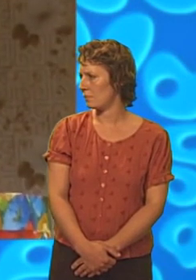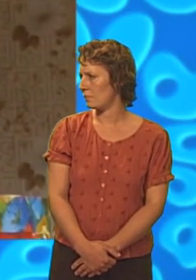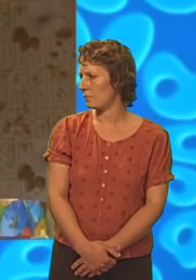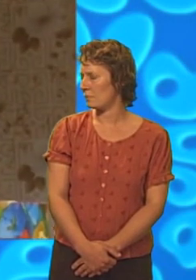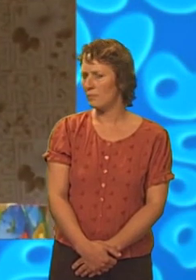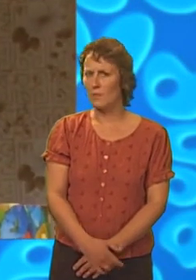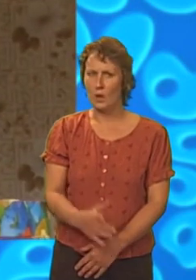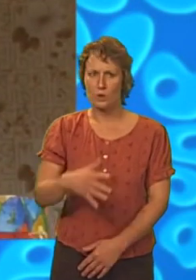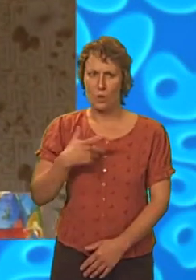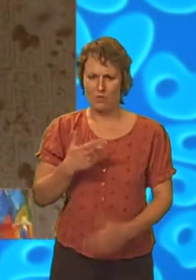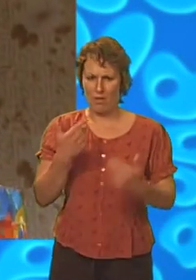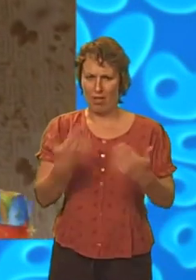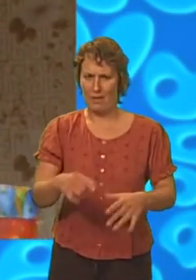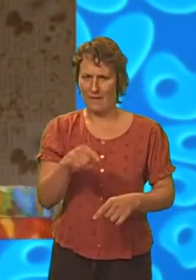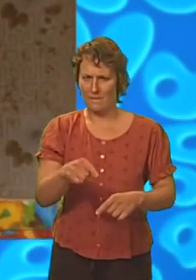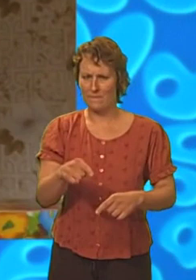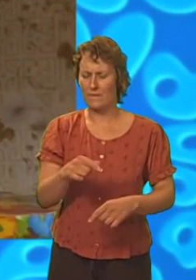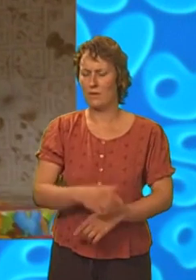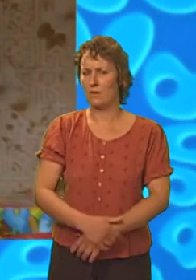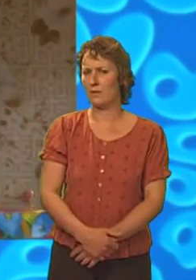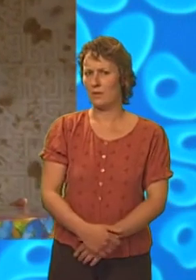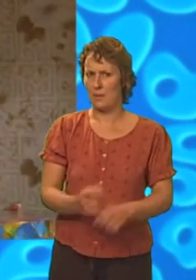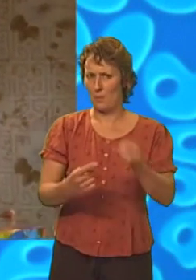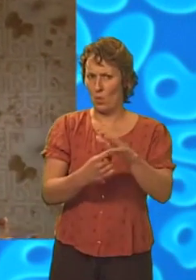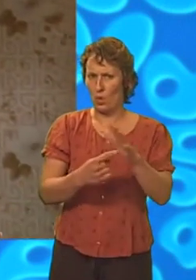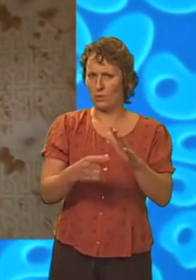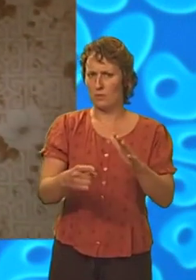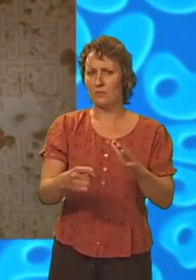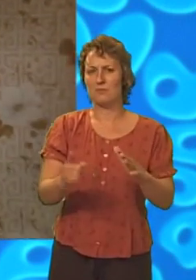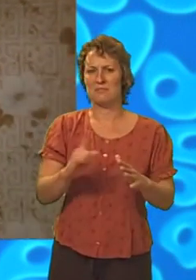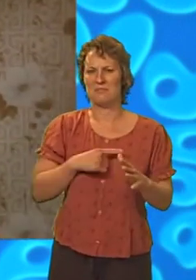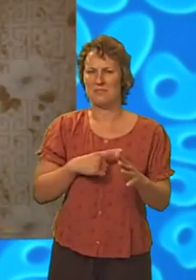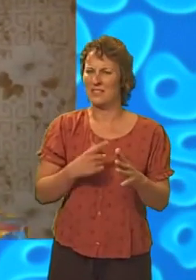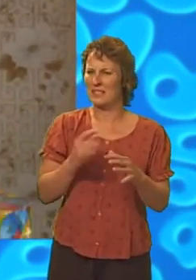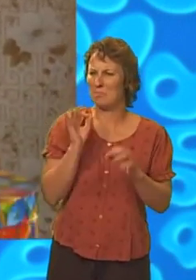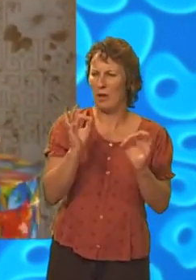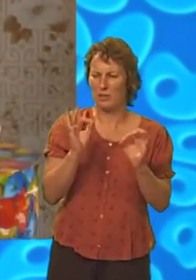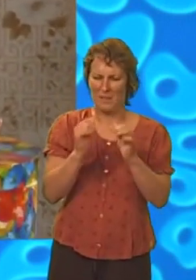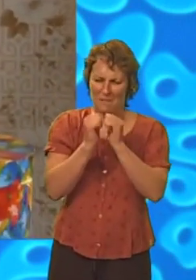I mustn't leave this box behind. It's my treasure chest.